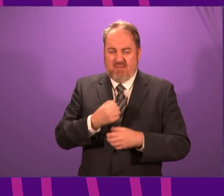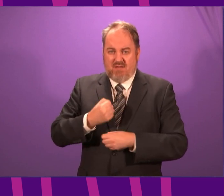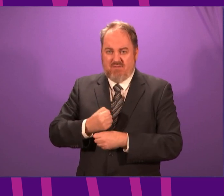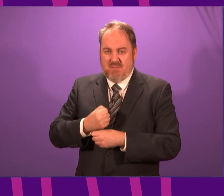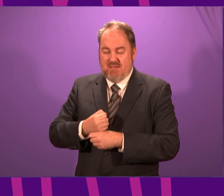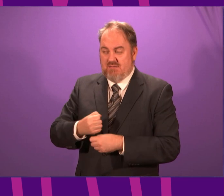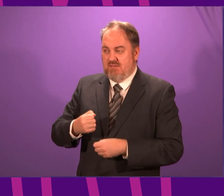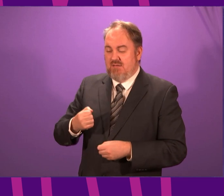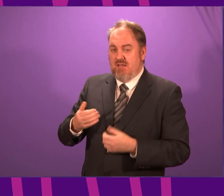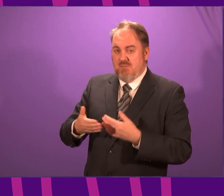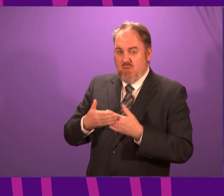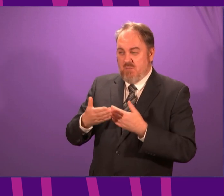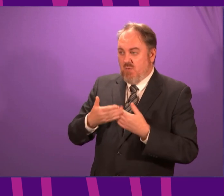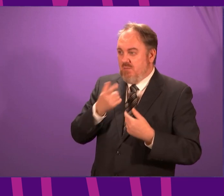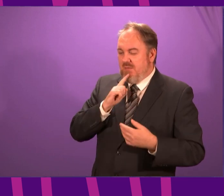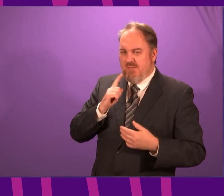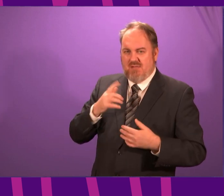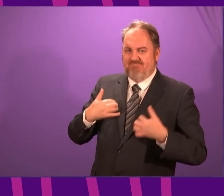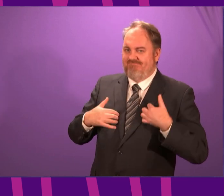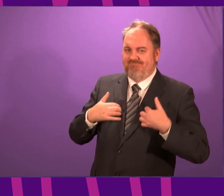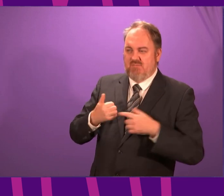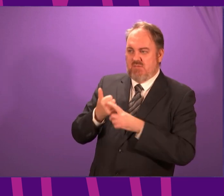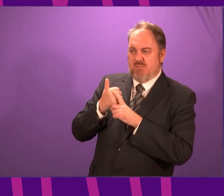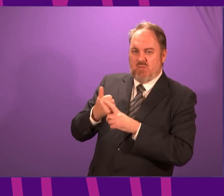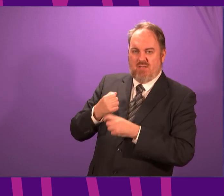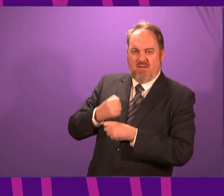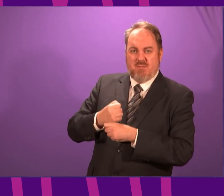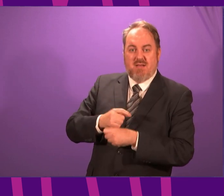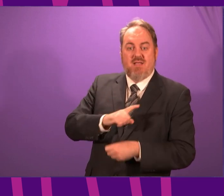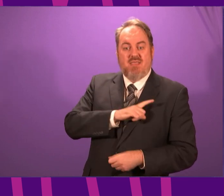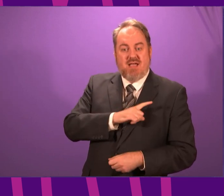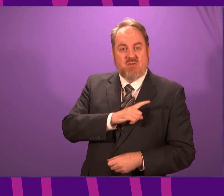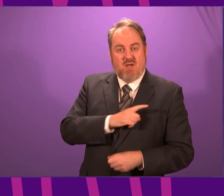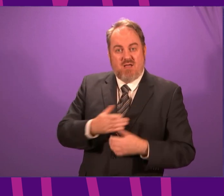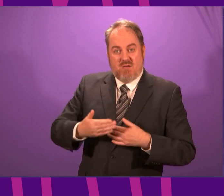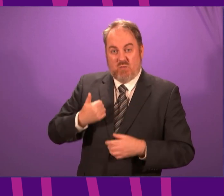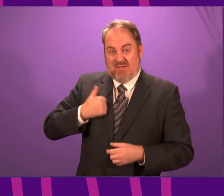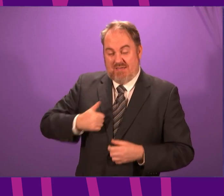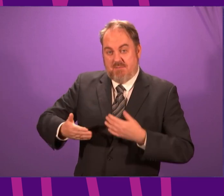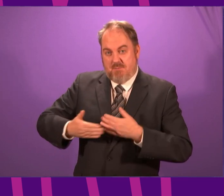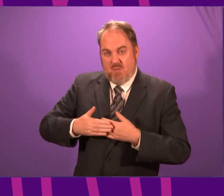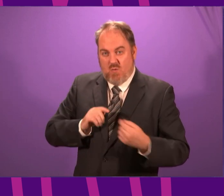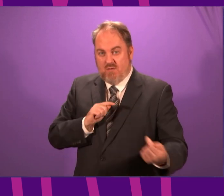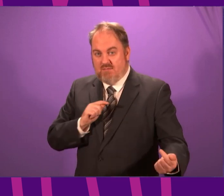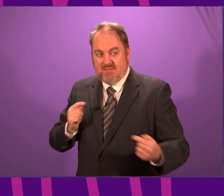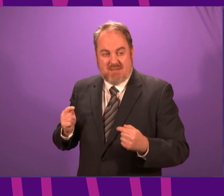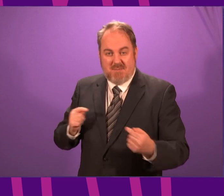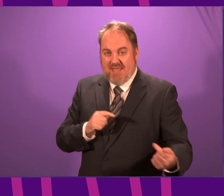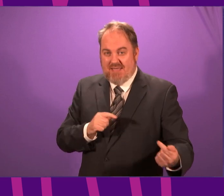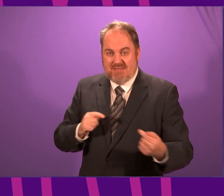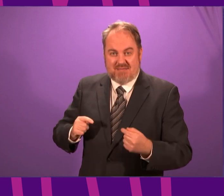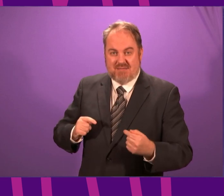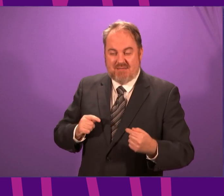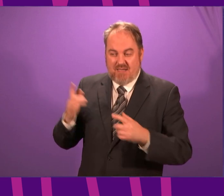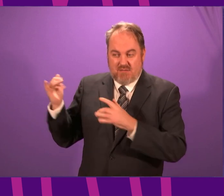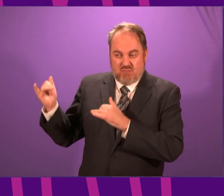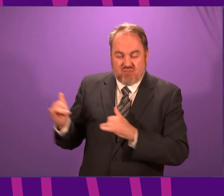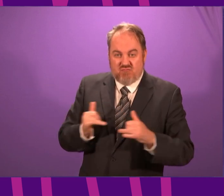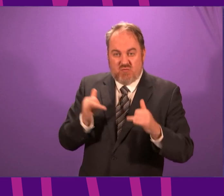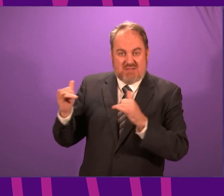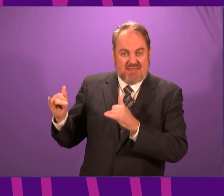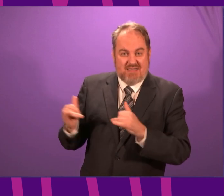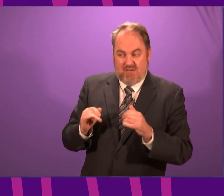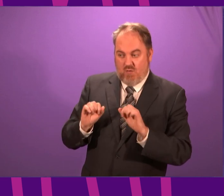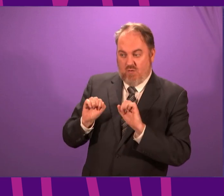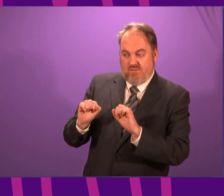First Minister said. And perhaps that's why we do need more scrutiny and questions in this Parliament, rather than just plans put in front of us to